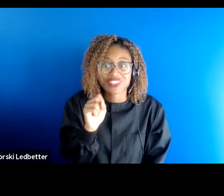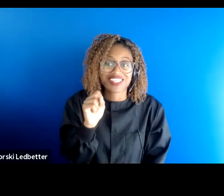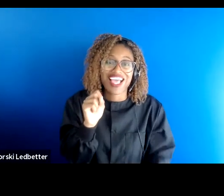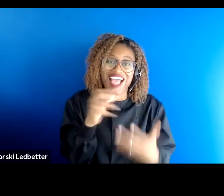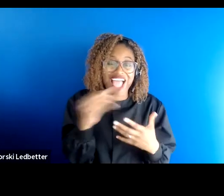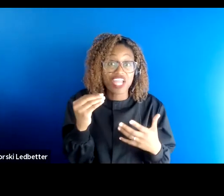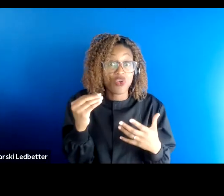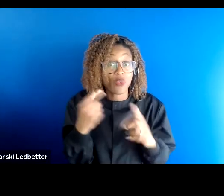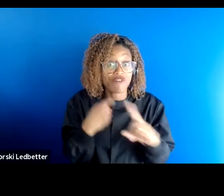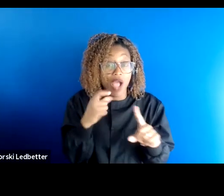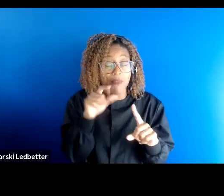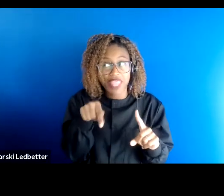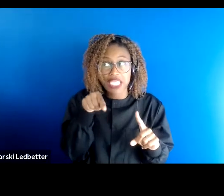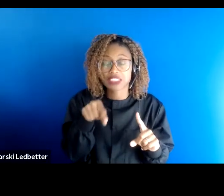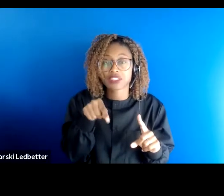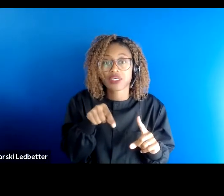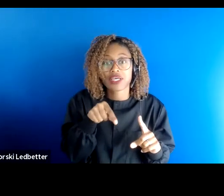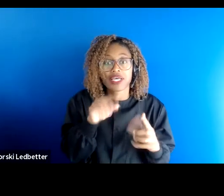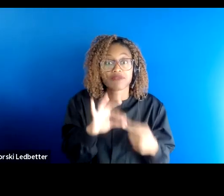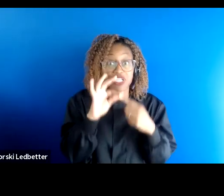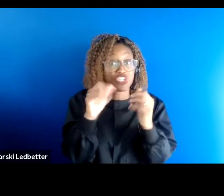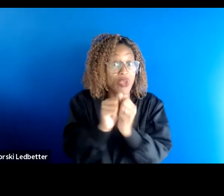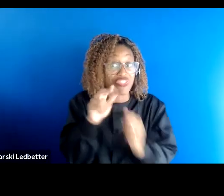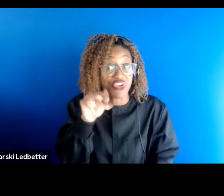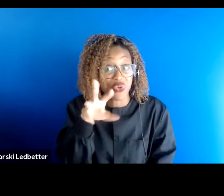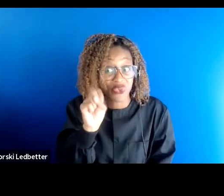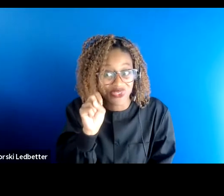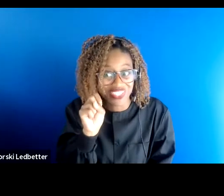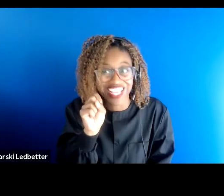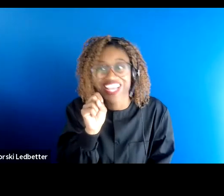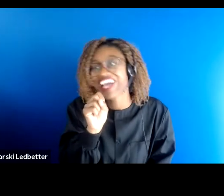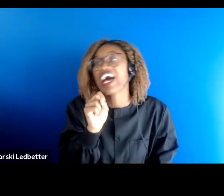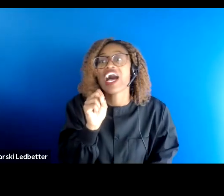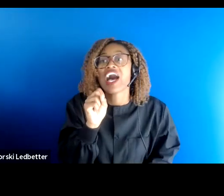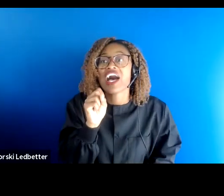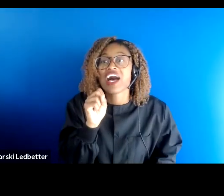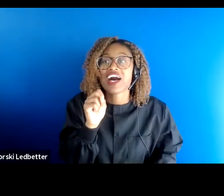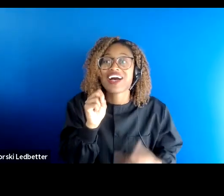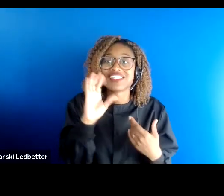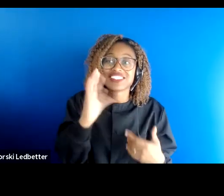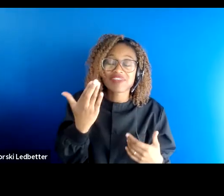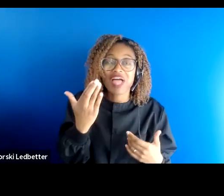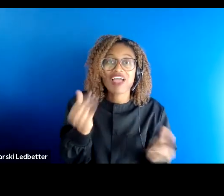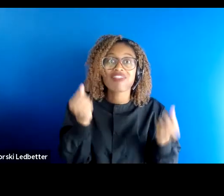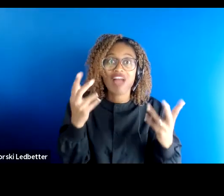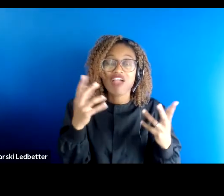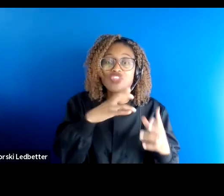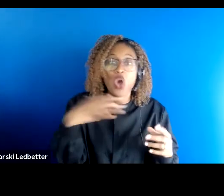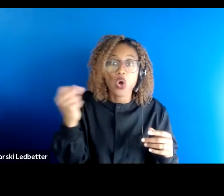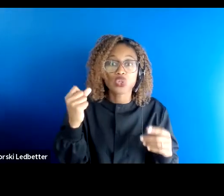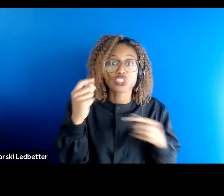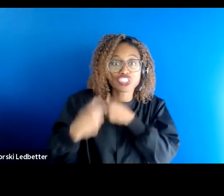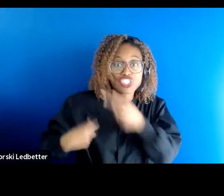coming from a space, especially with the news, where a lot of the older generations, including my